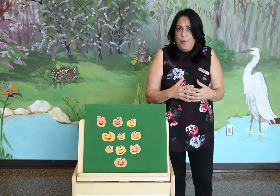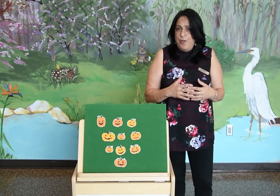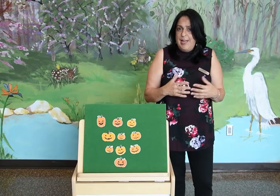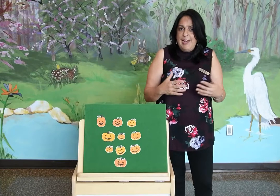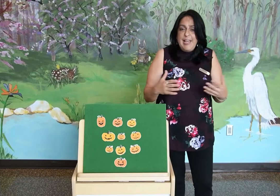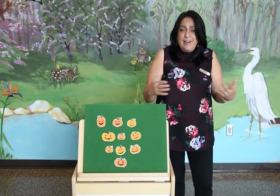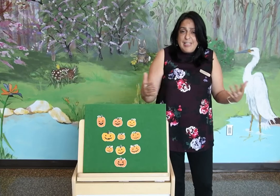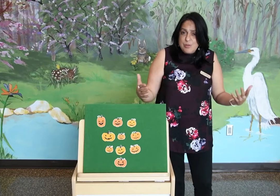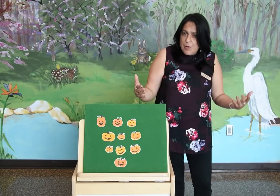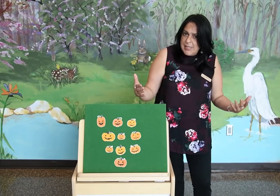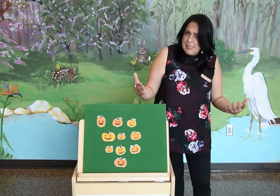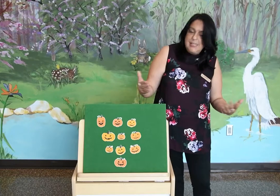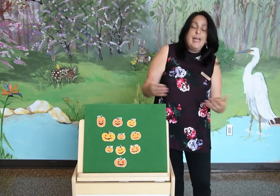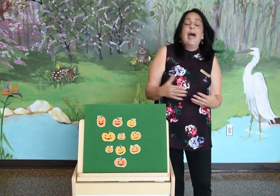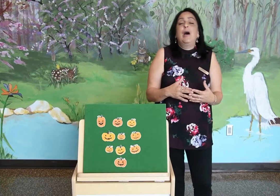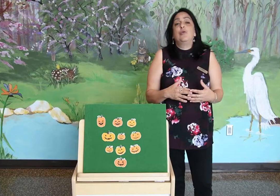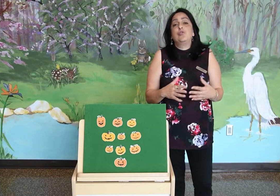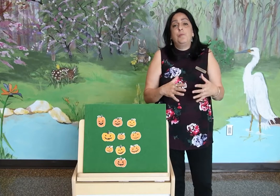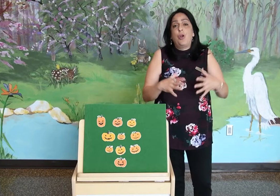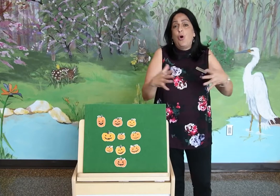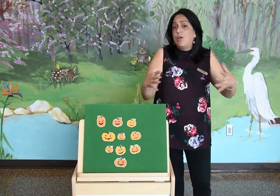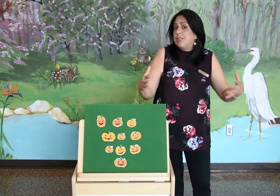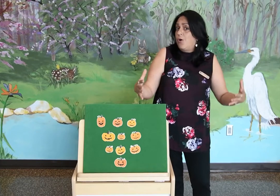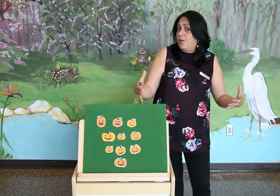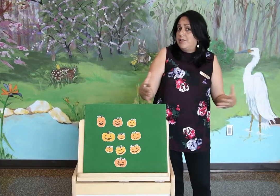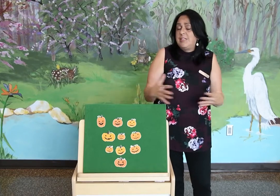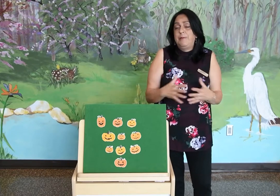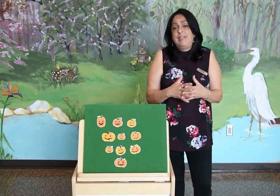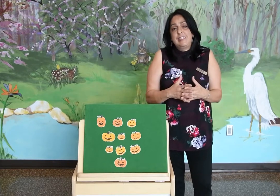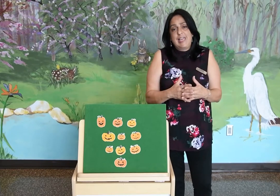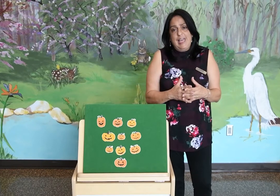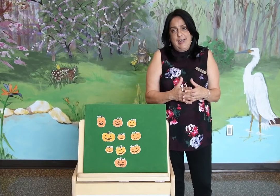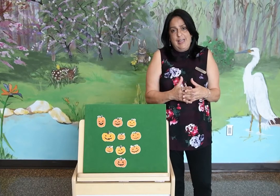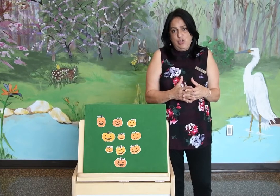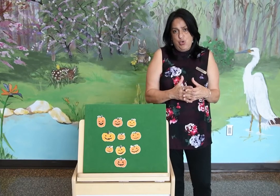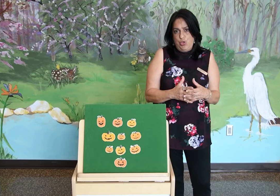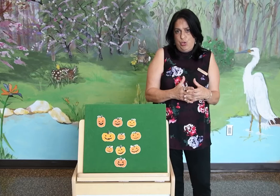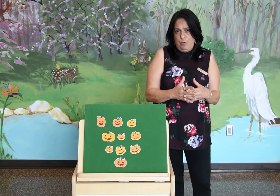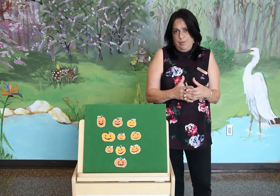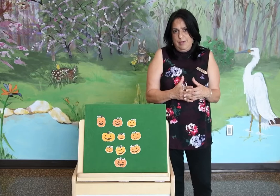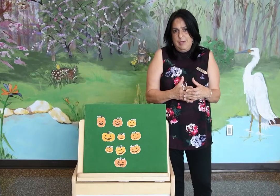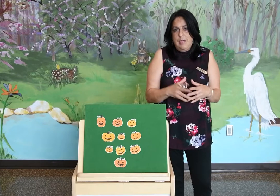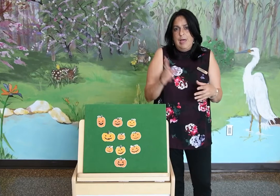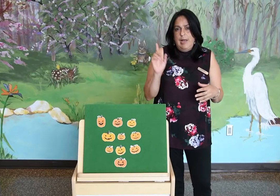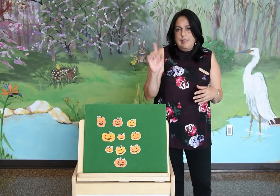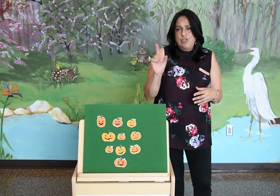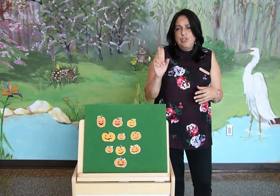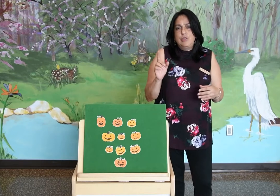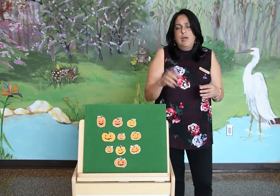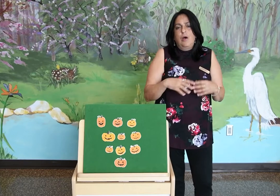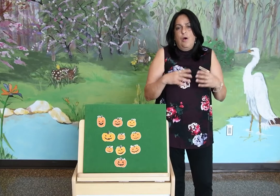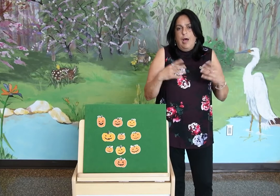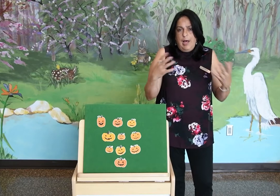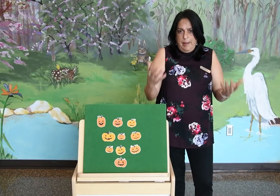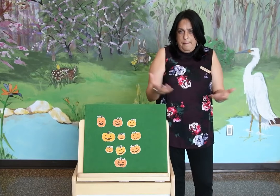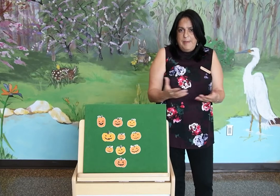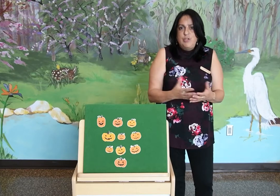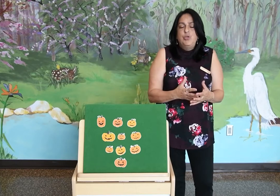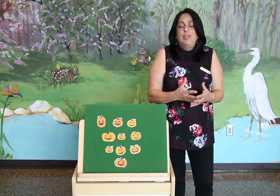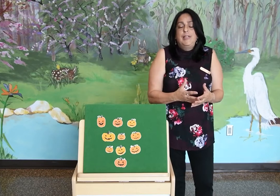the littlest ones in the house, but older siblings can enjoy too. Let's just make sure that the